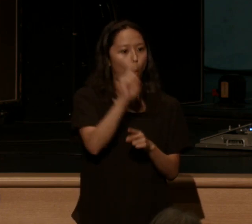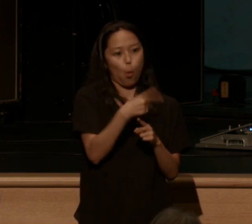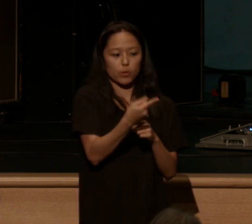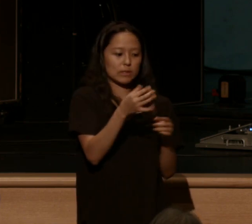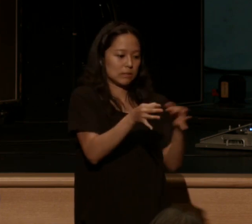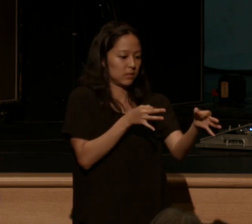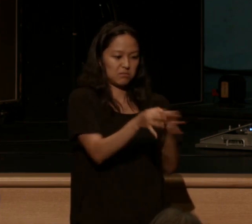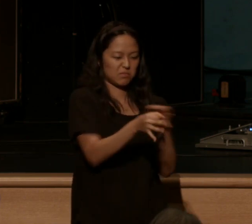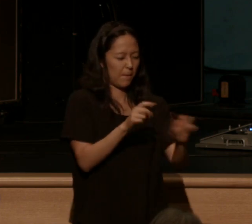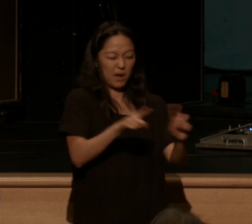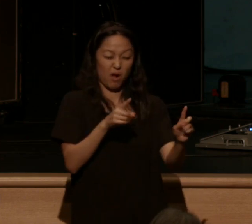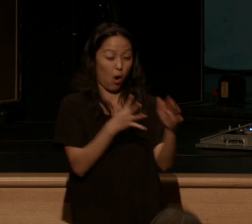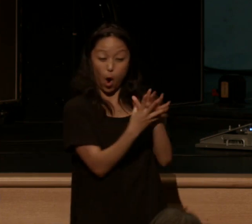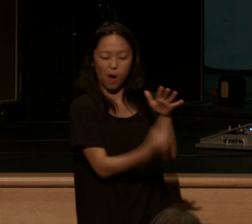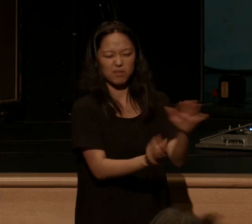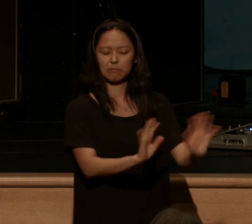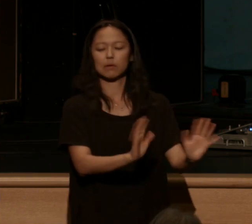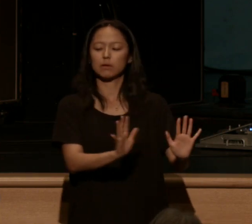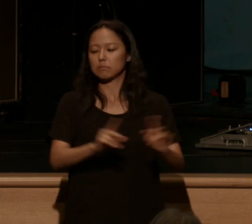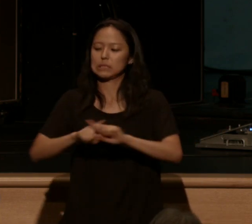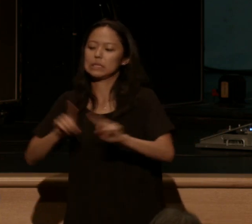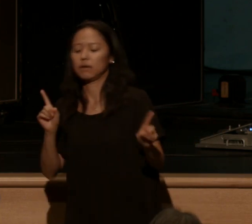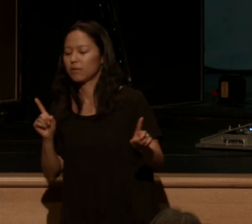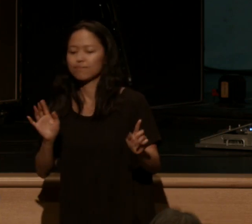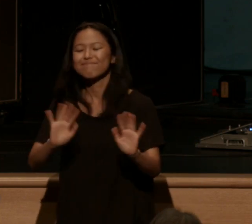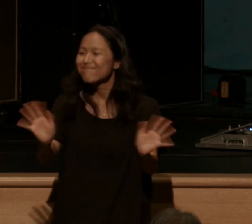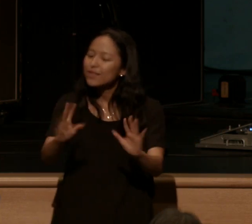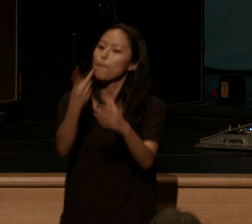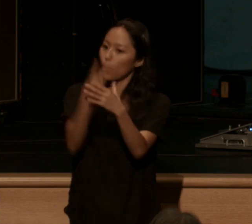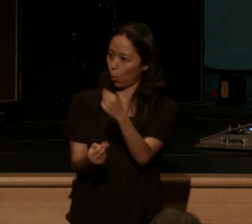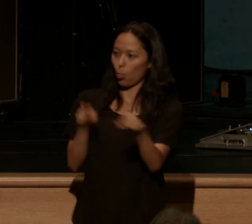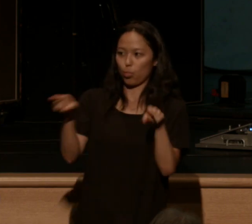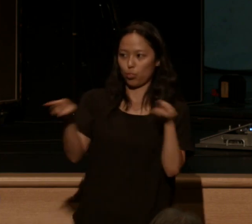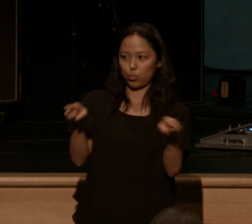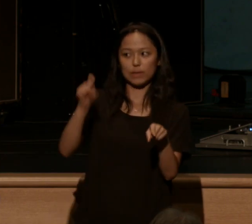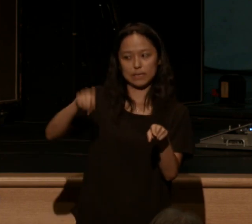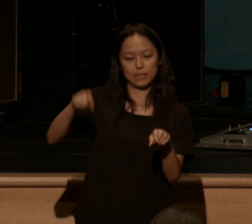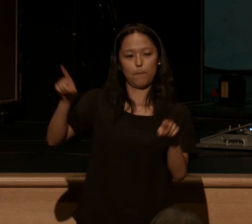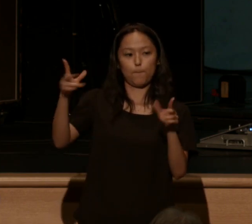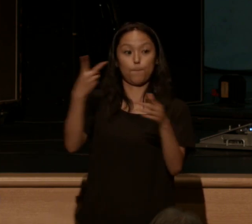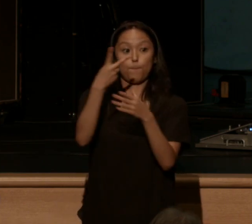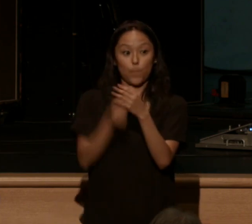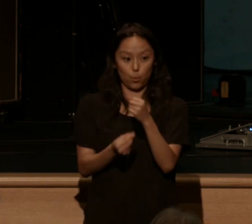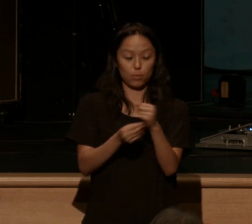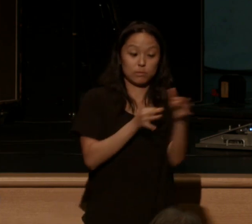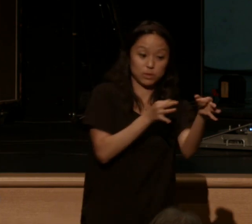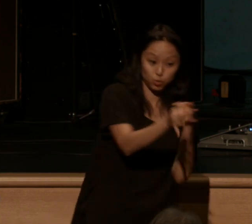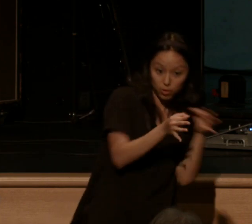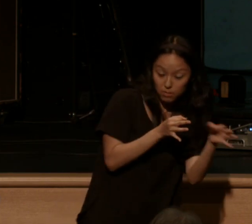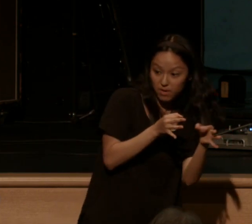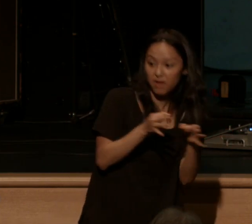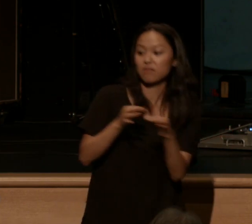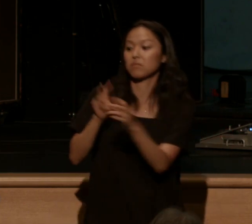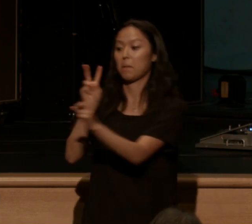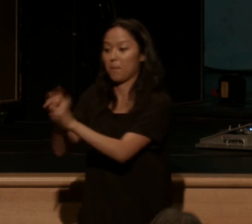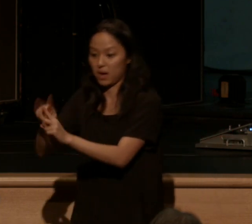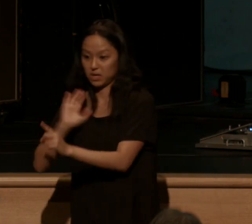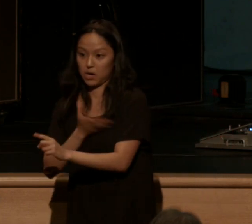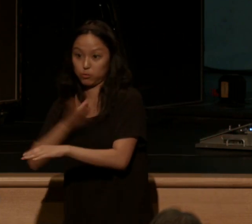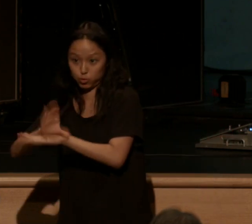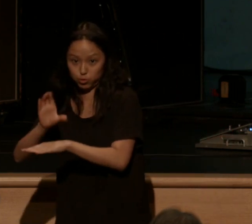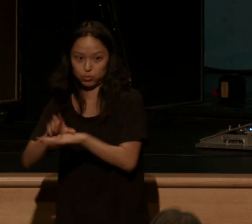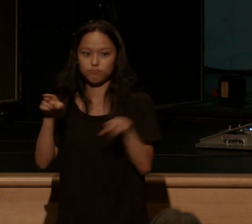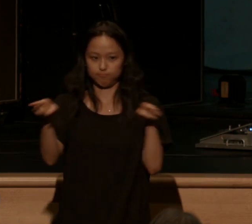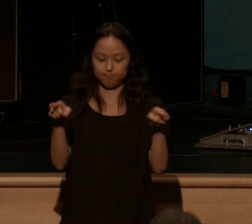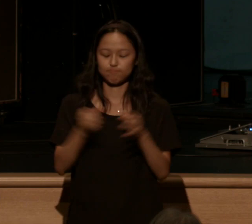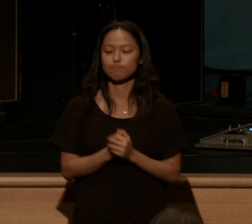not to be us at all, and we'll just kind of do our thing different from them, okay? So it's both description and prescription. Lots to come on that. We have a whole year to